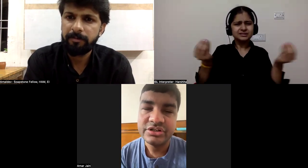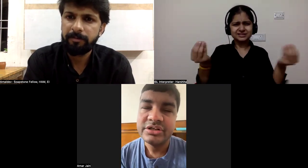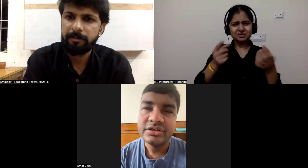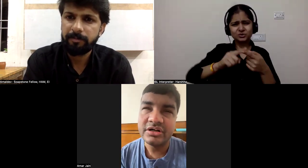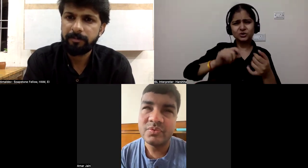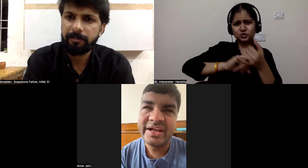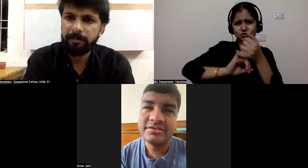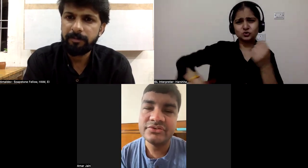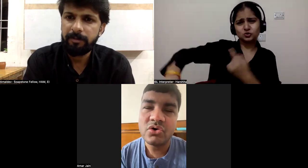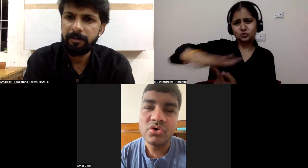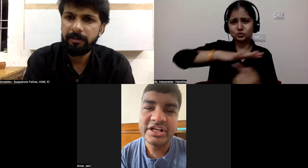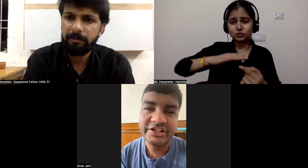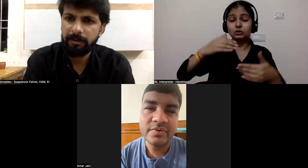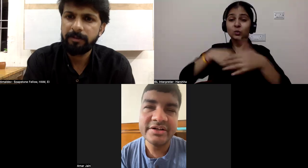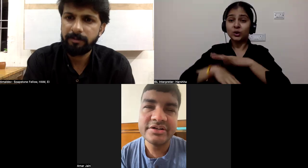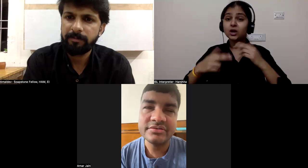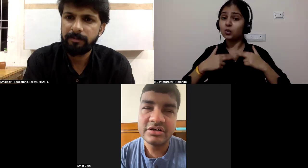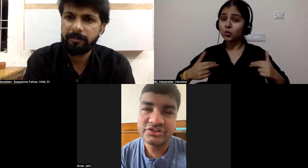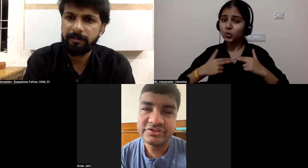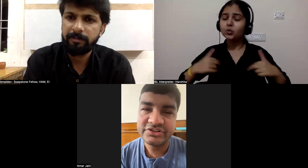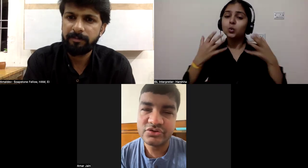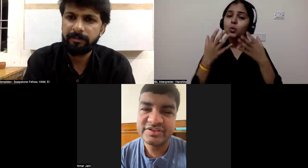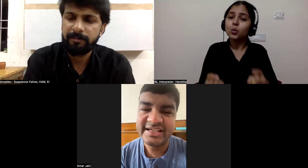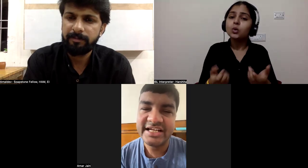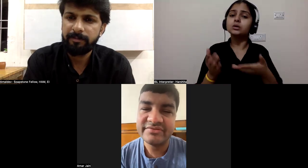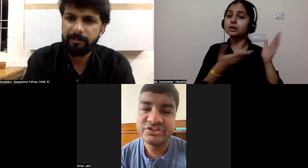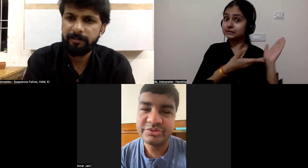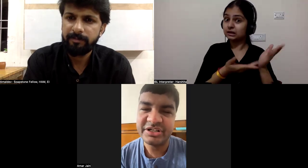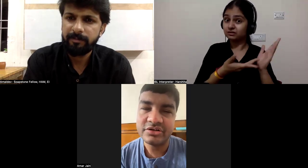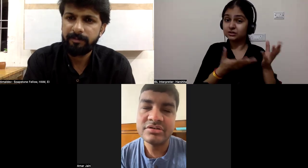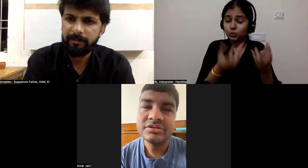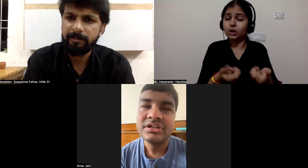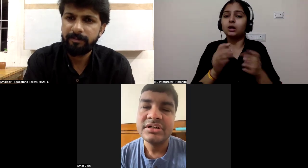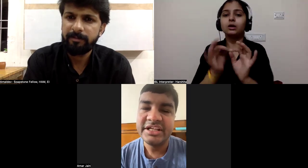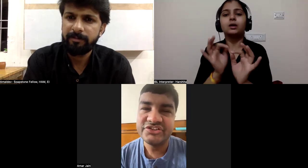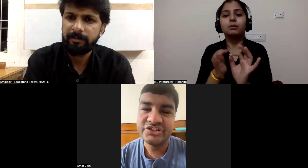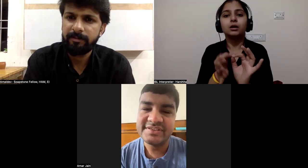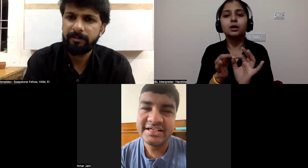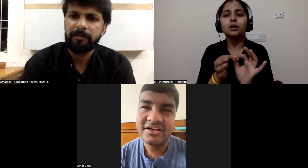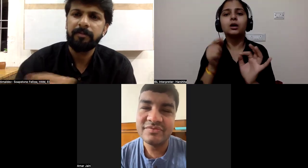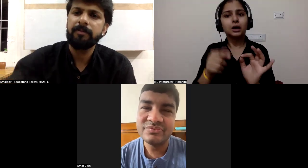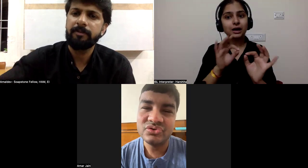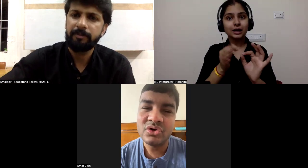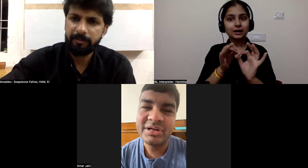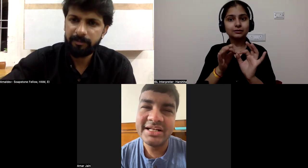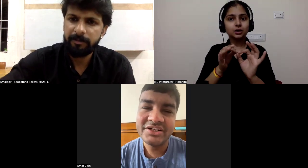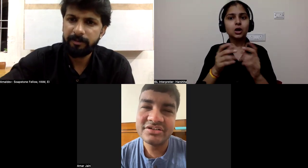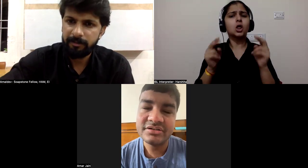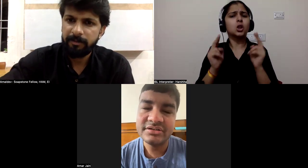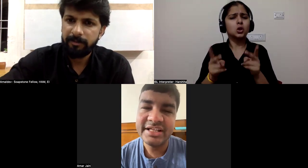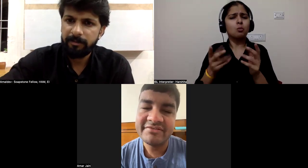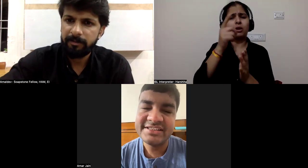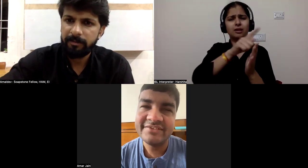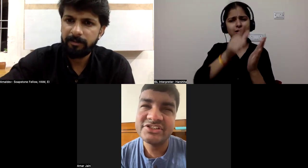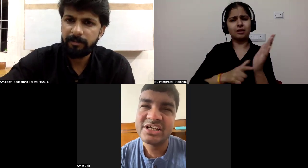situations, when the court has required services of a sign language interpreter, instead of sending a normal